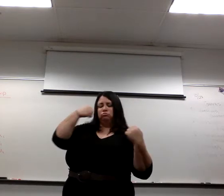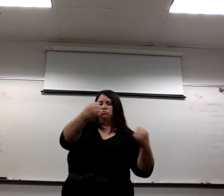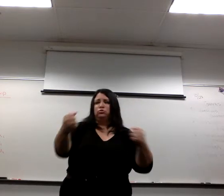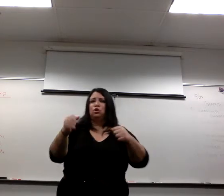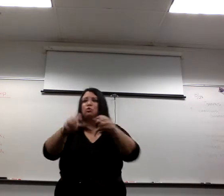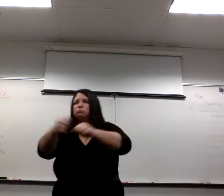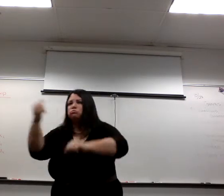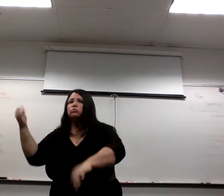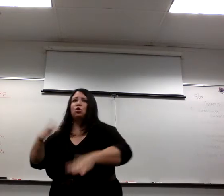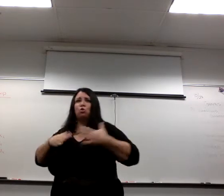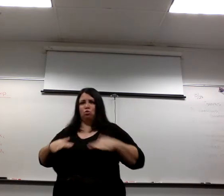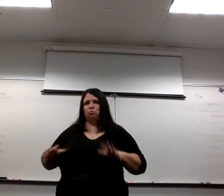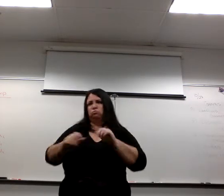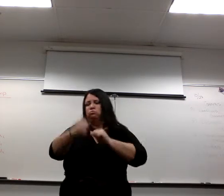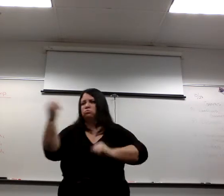and then figured out what we wanted to do.